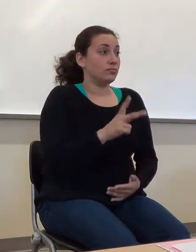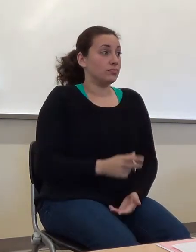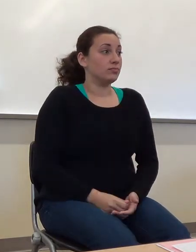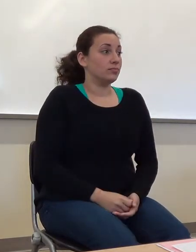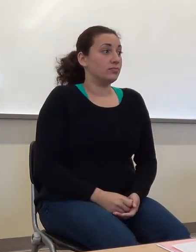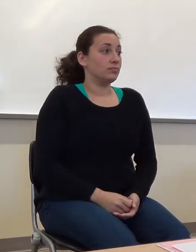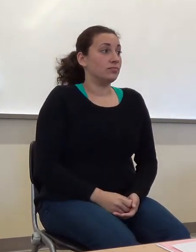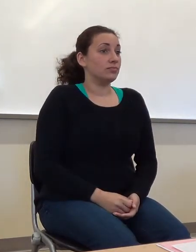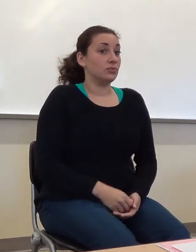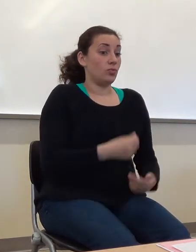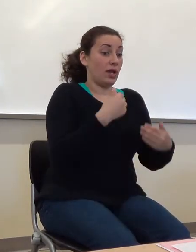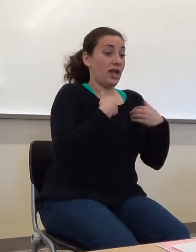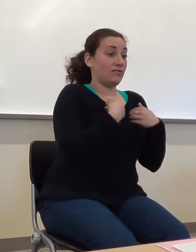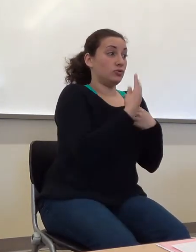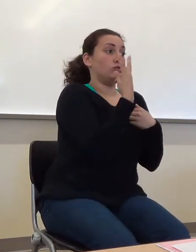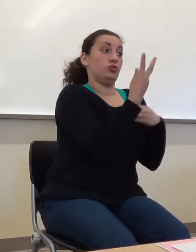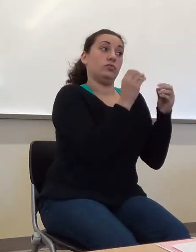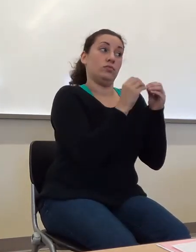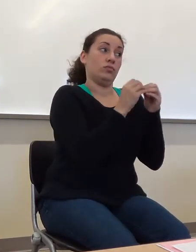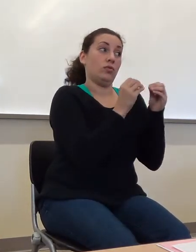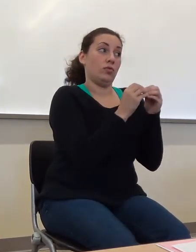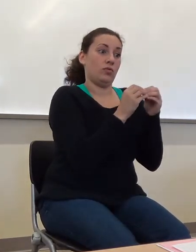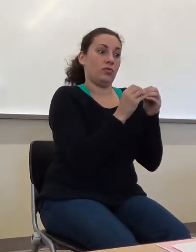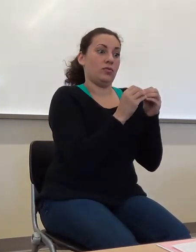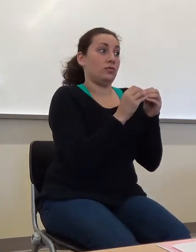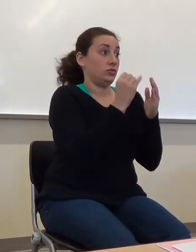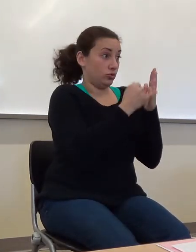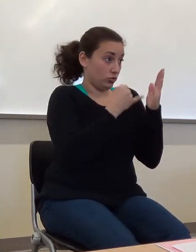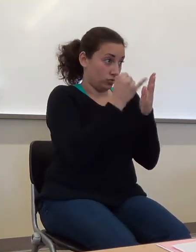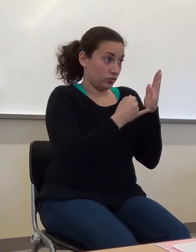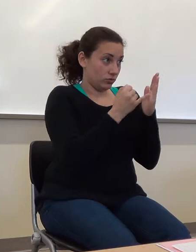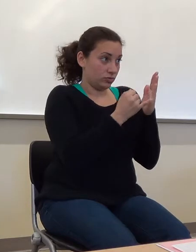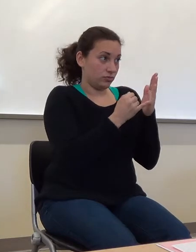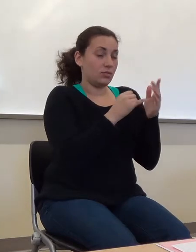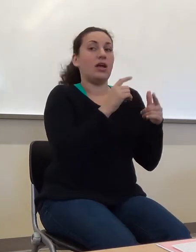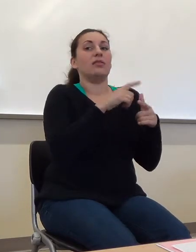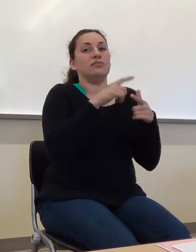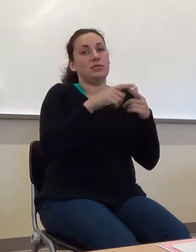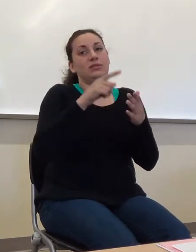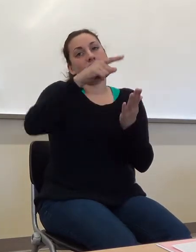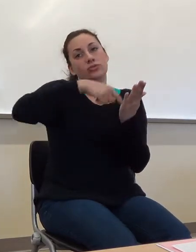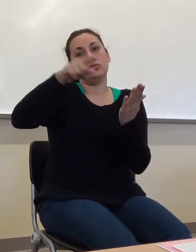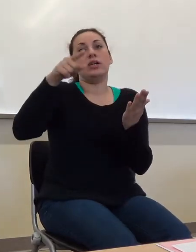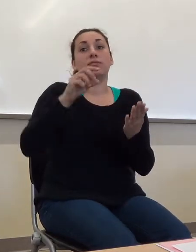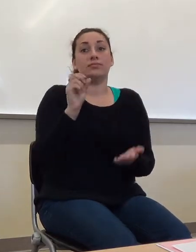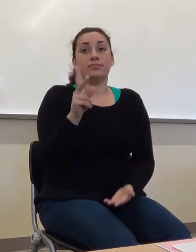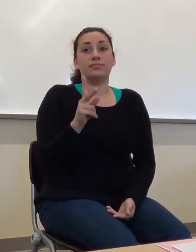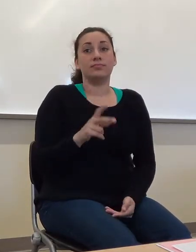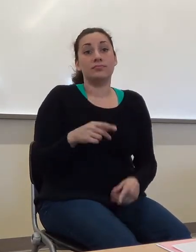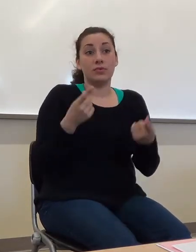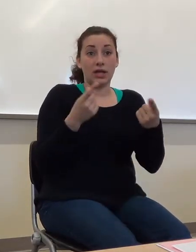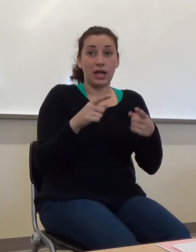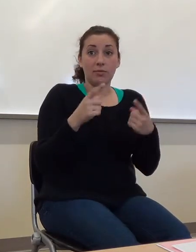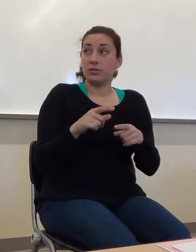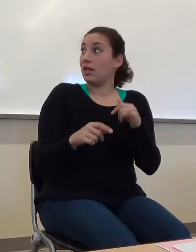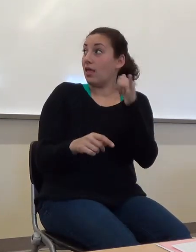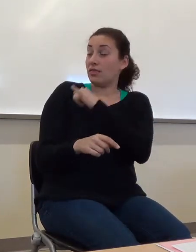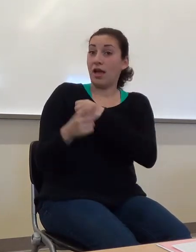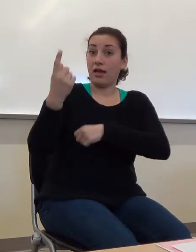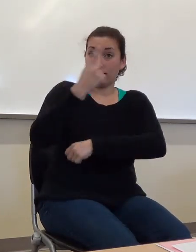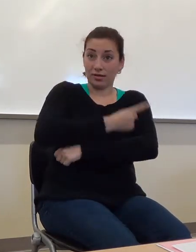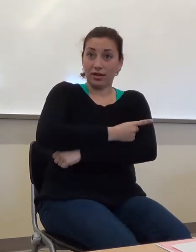next one, and then you will turn those journals in again to be checked. So what's going to happen on this